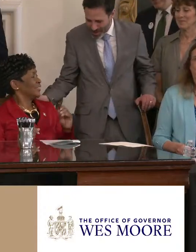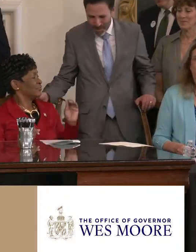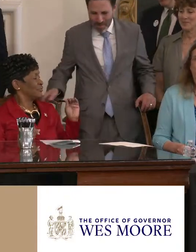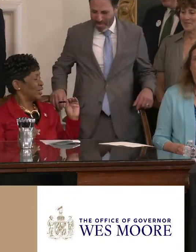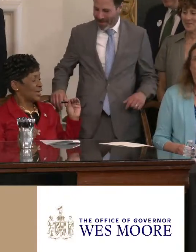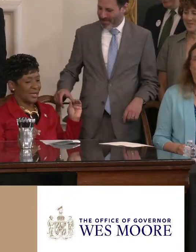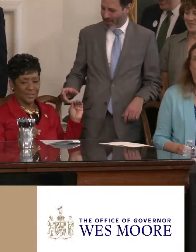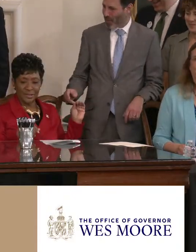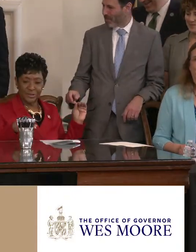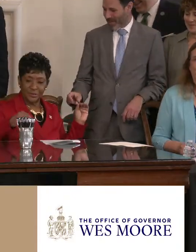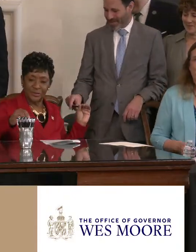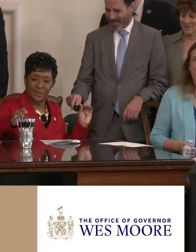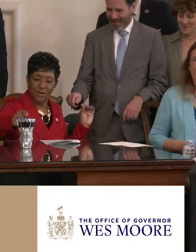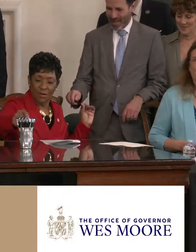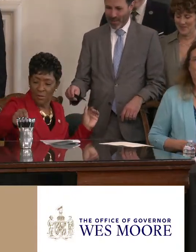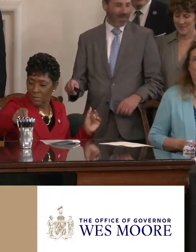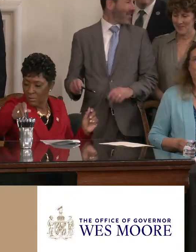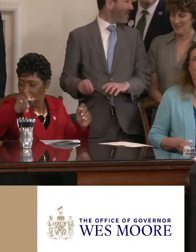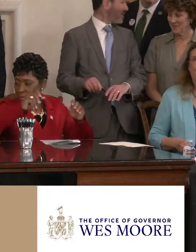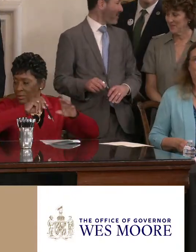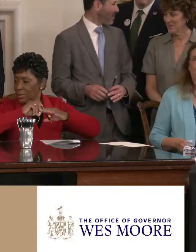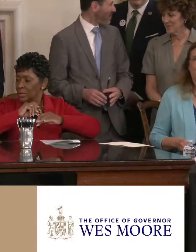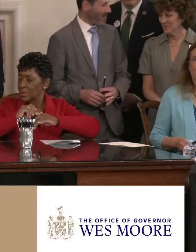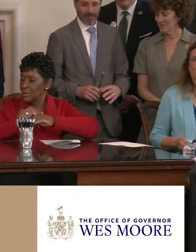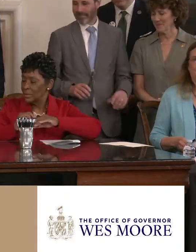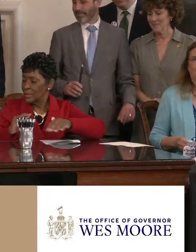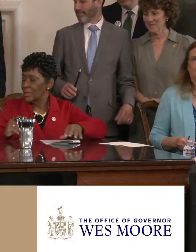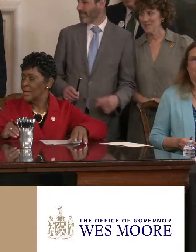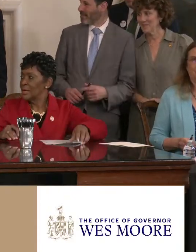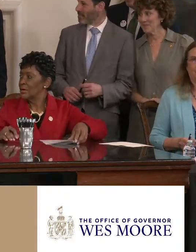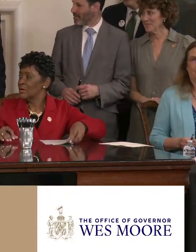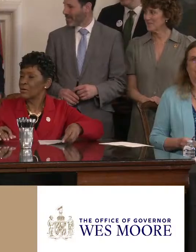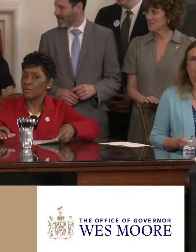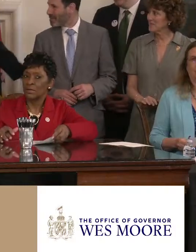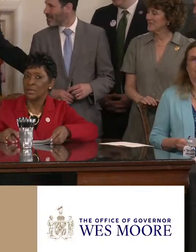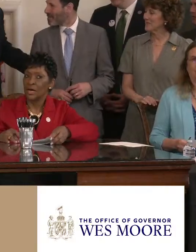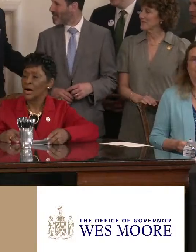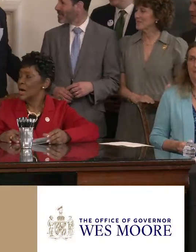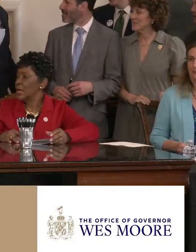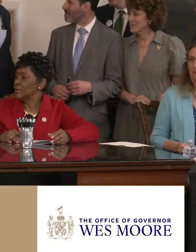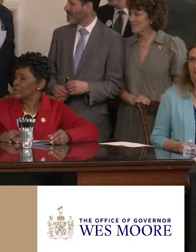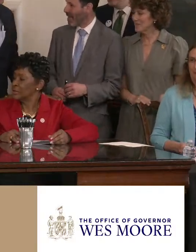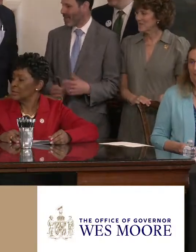66 billion. There's the picture. 67.